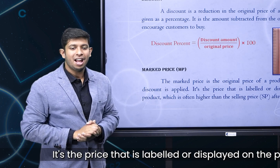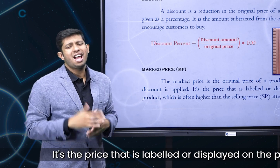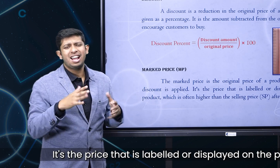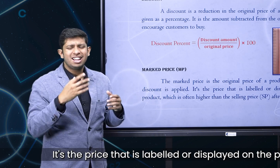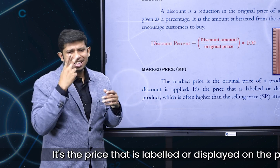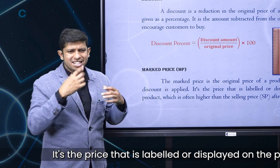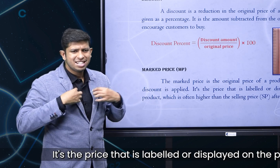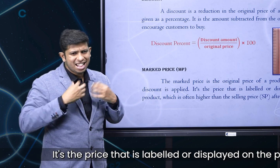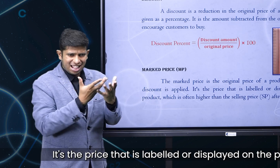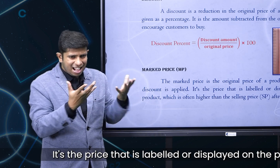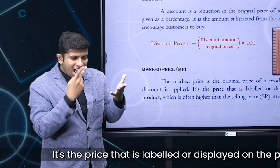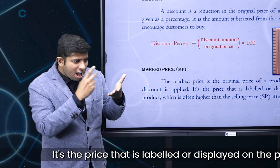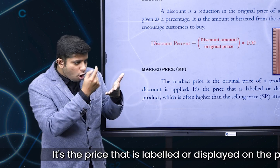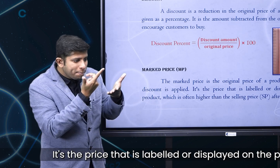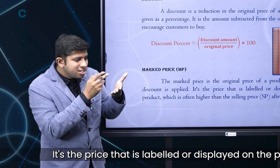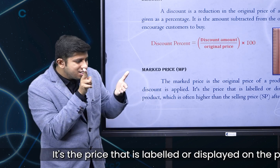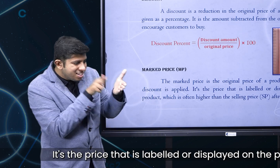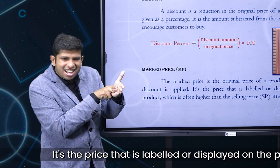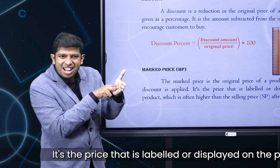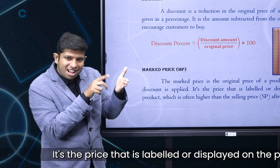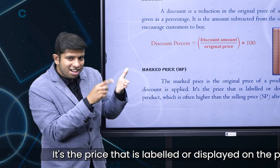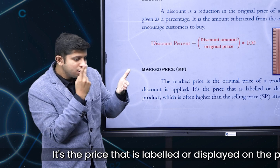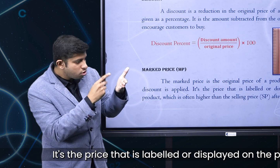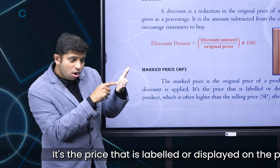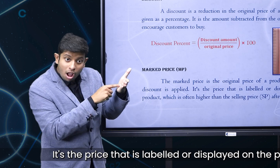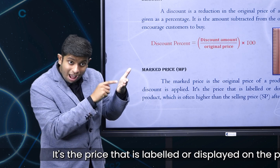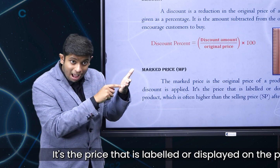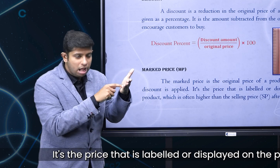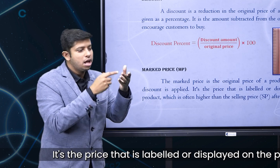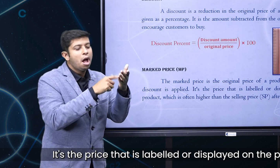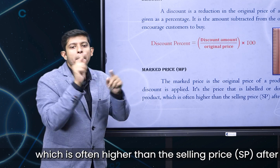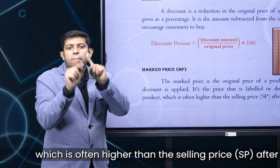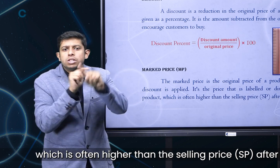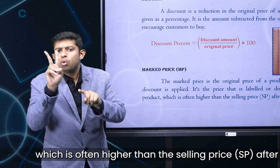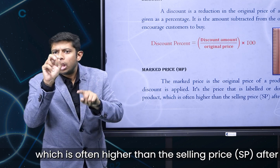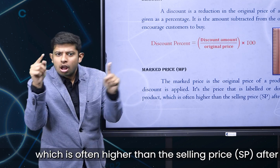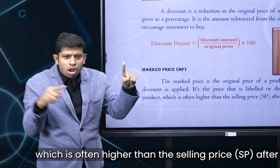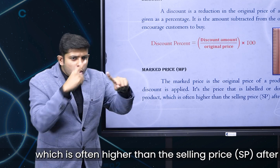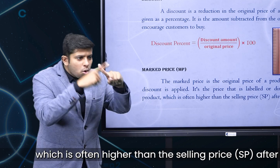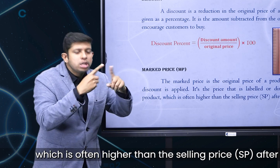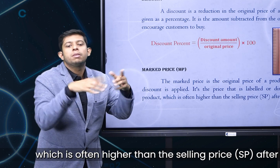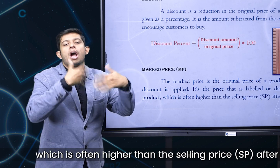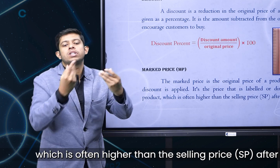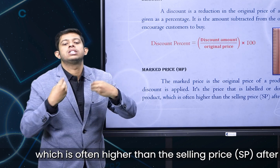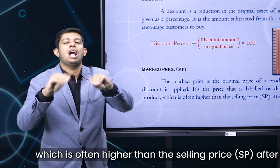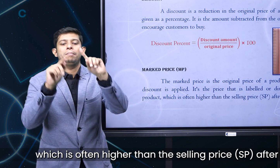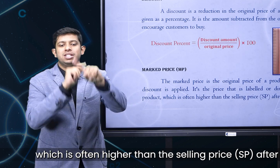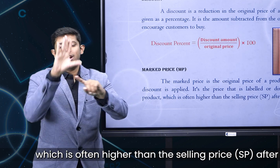It is a price that is labeled or displayed on the product, which is often higher than the selling price,